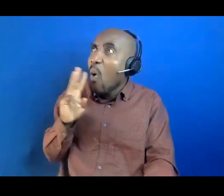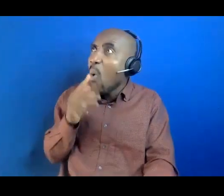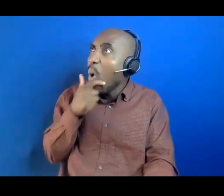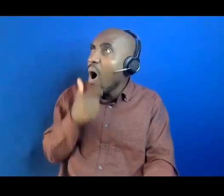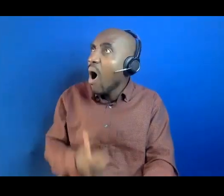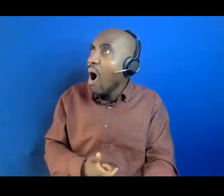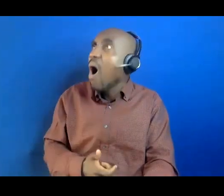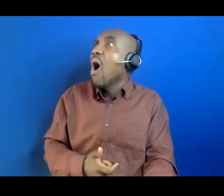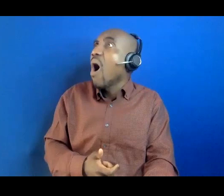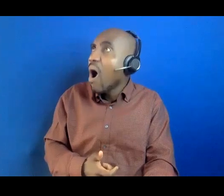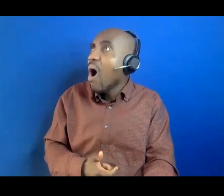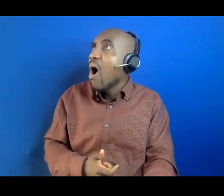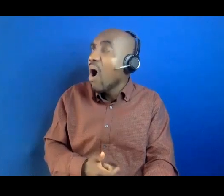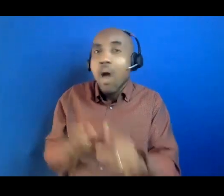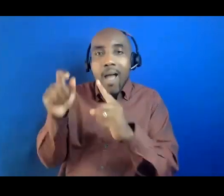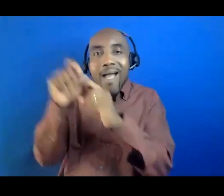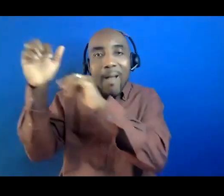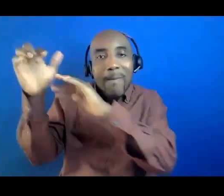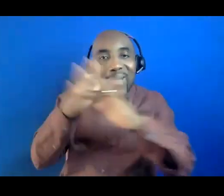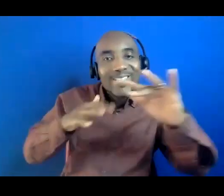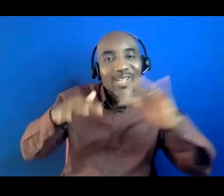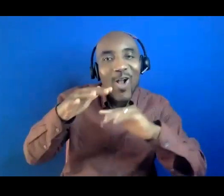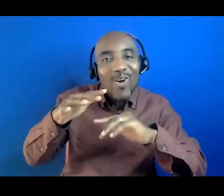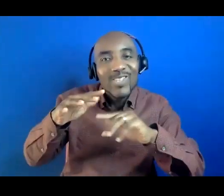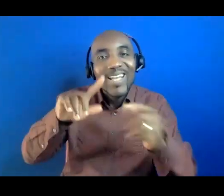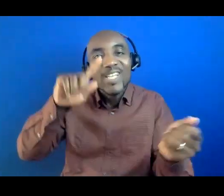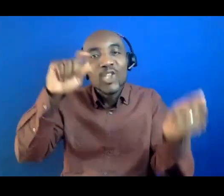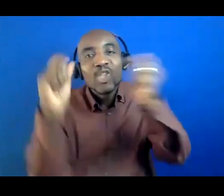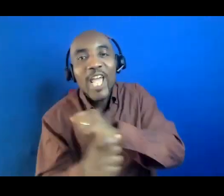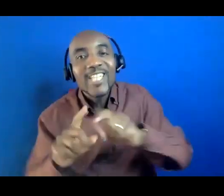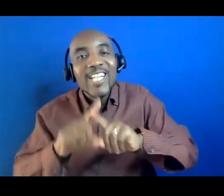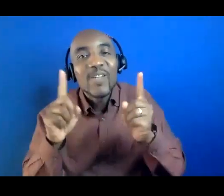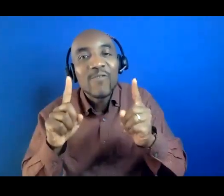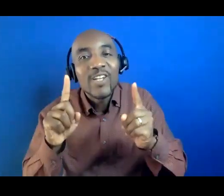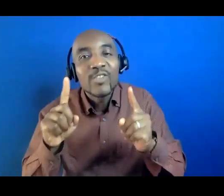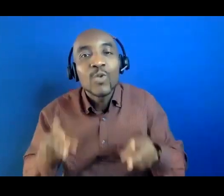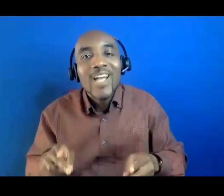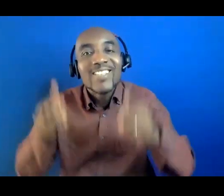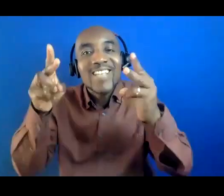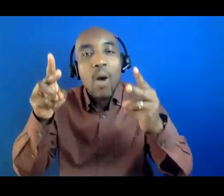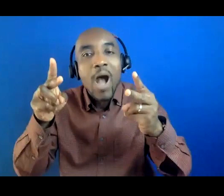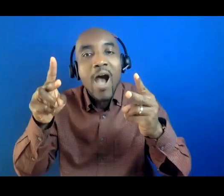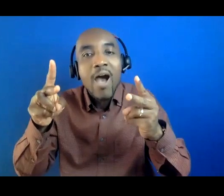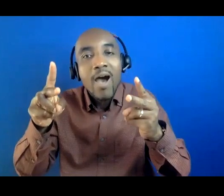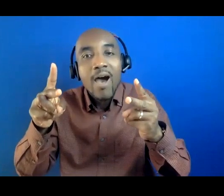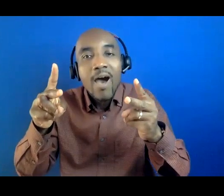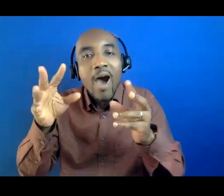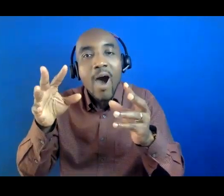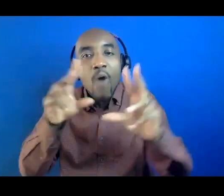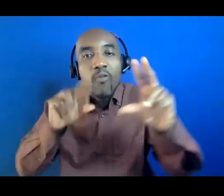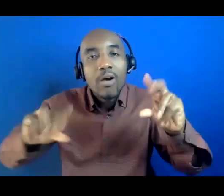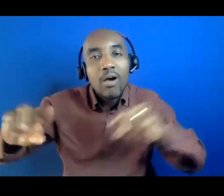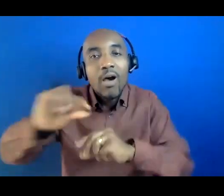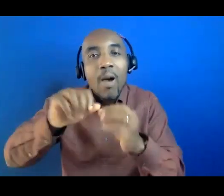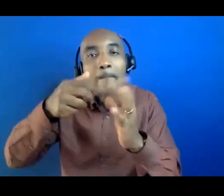is the reversal of what happened at the Tower of Babel. What happened at Pentecost was there was a power